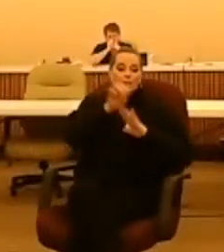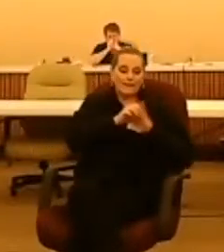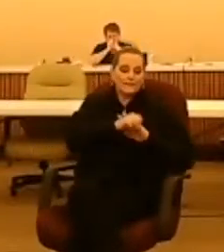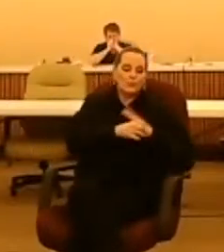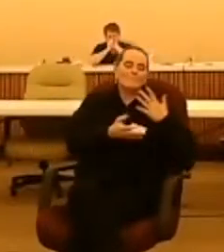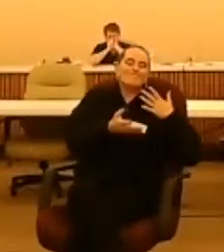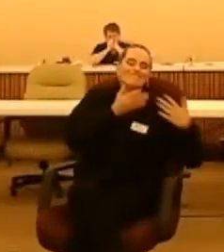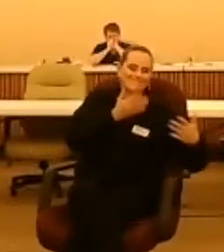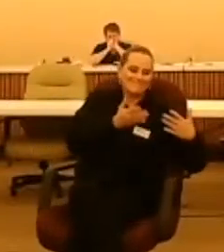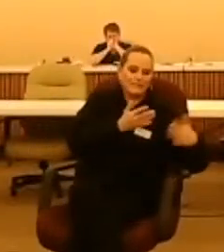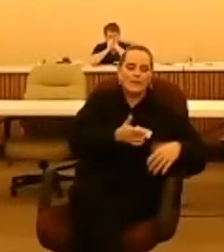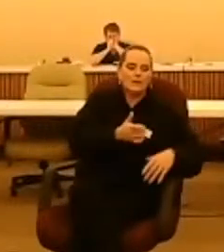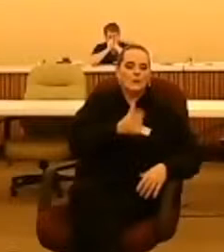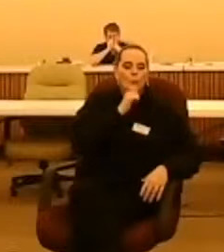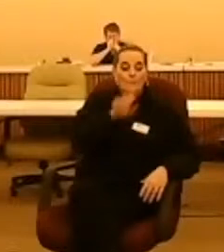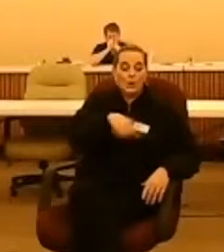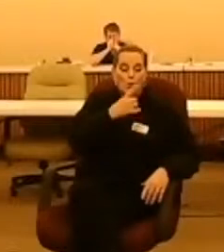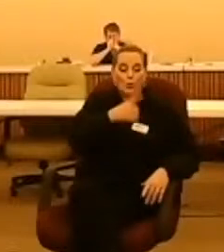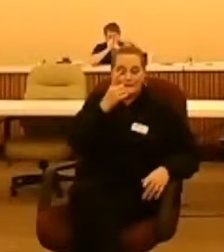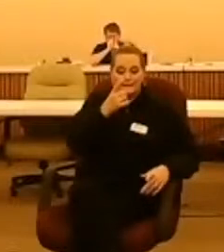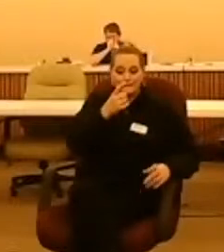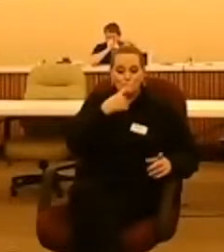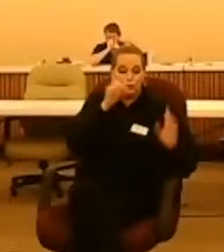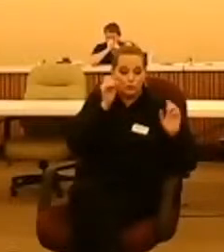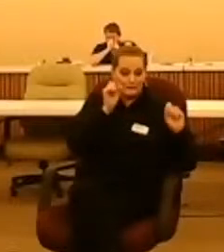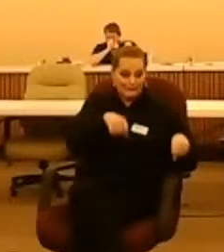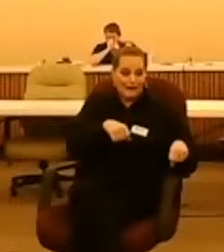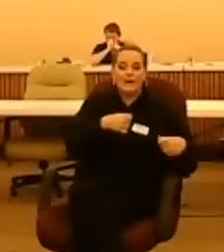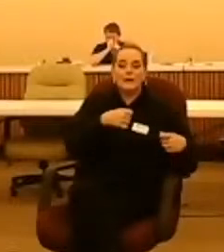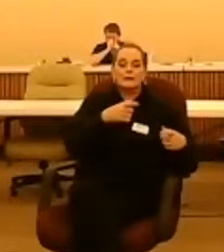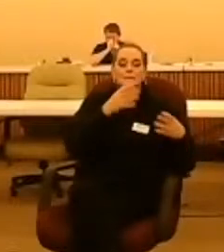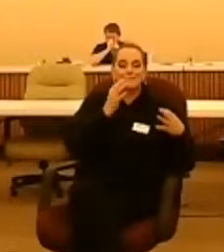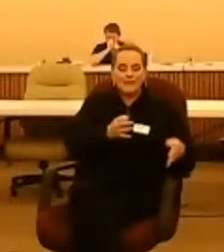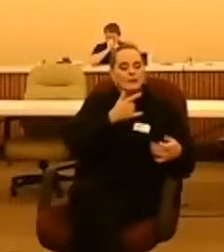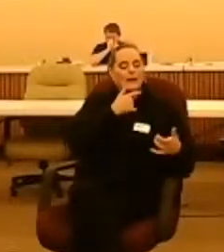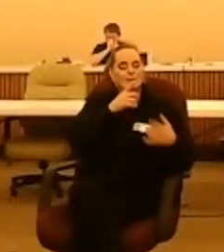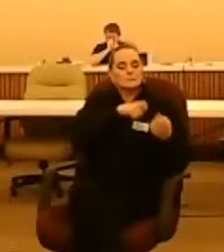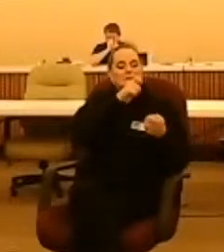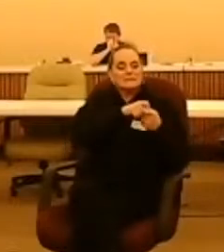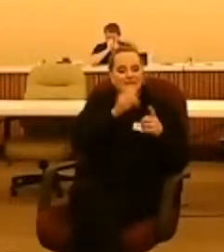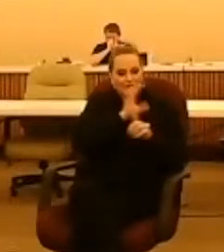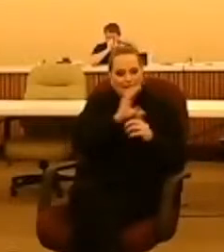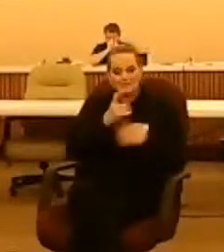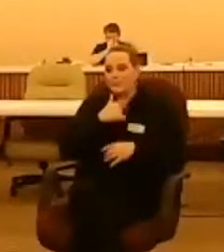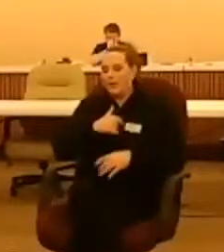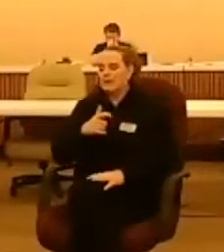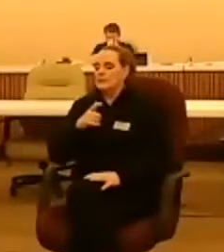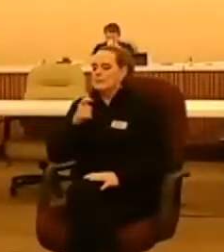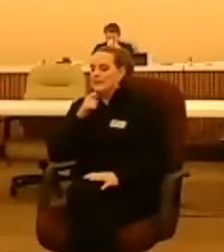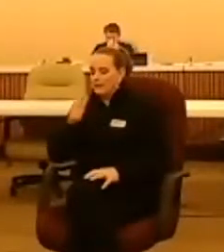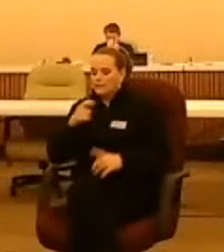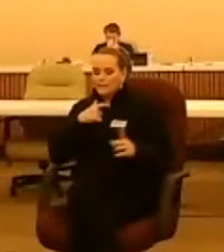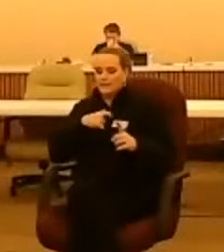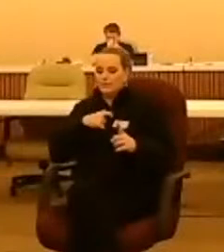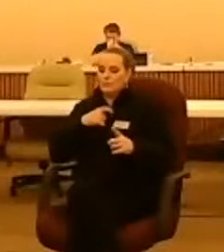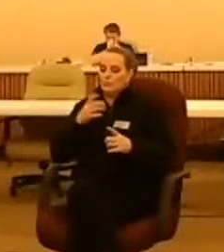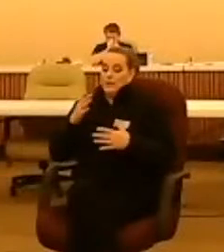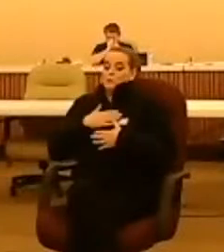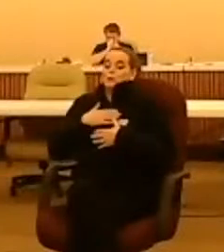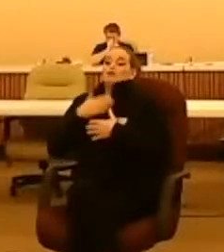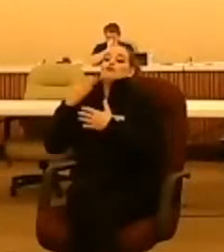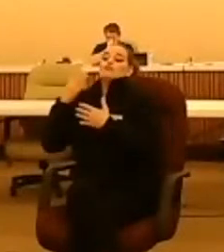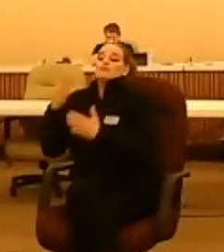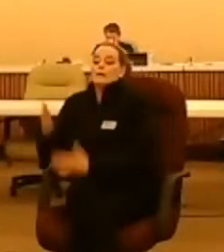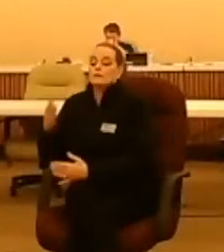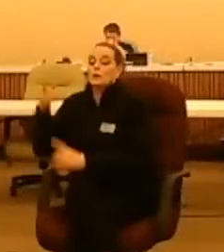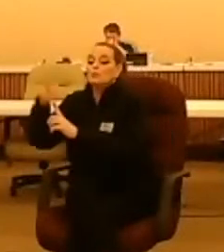and obviously we would only be able to determine that on the facts of that specific case, but would be likely to make an advisory opinion to the